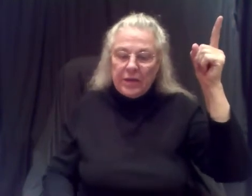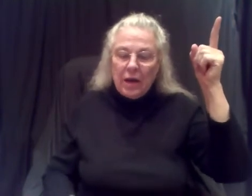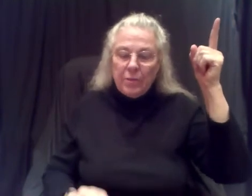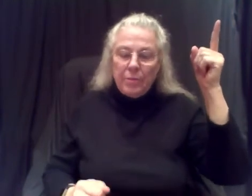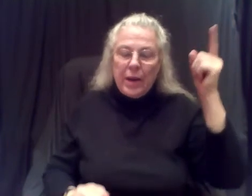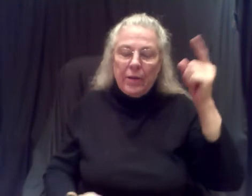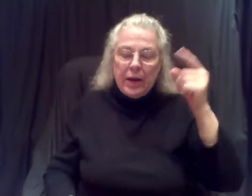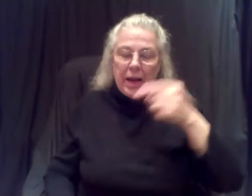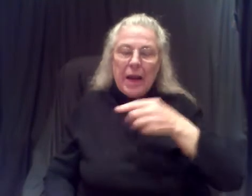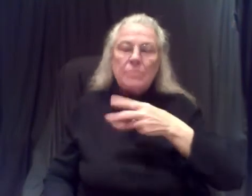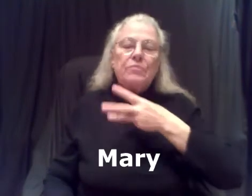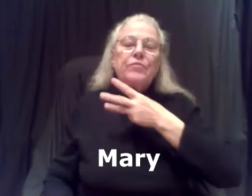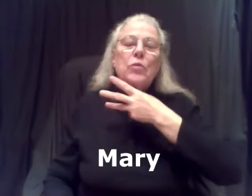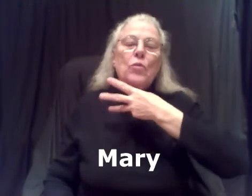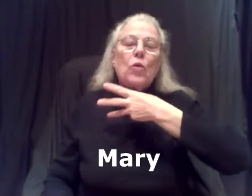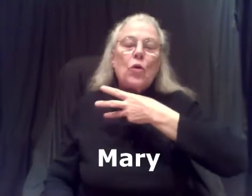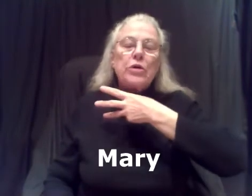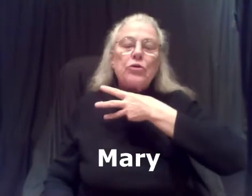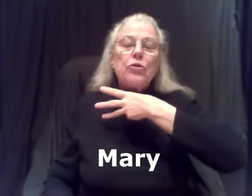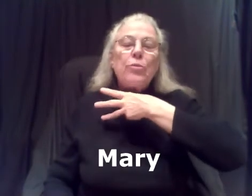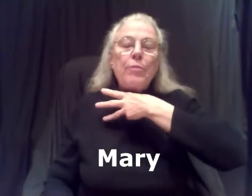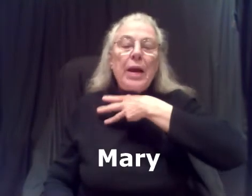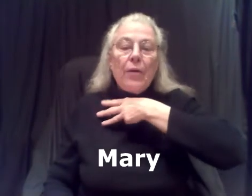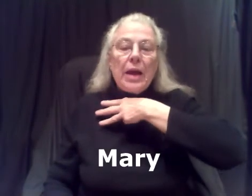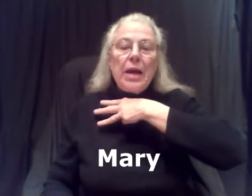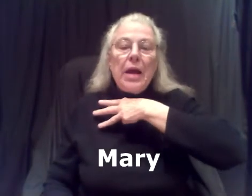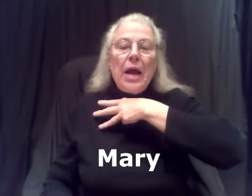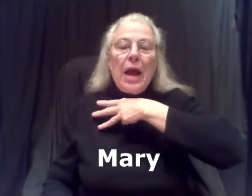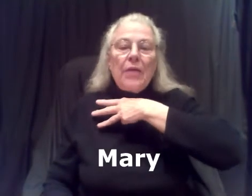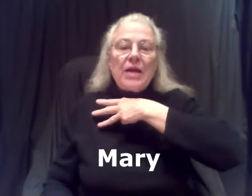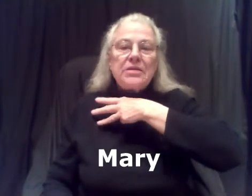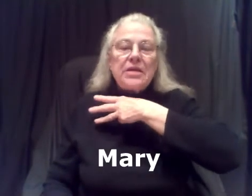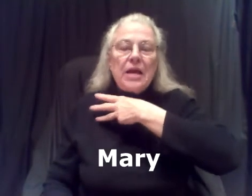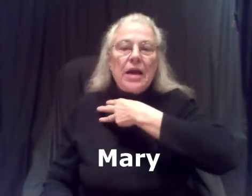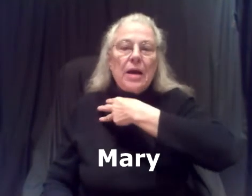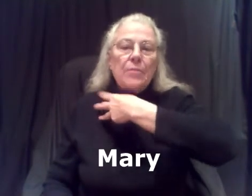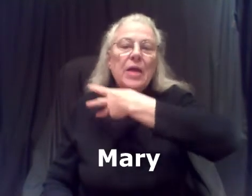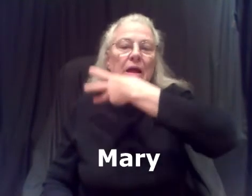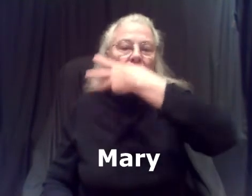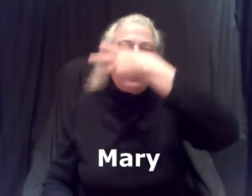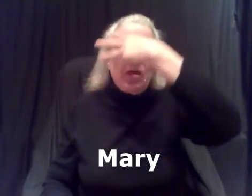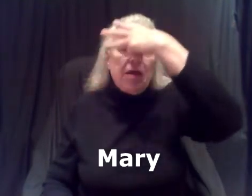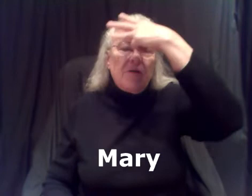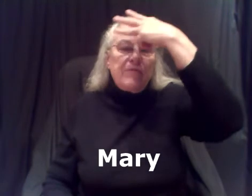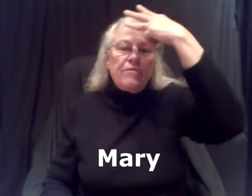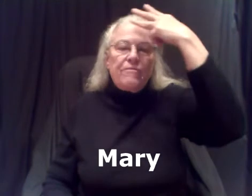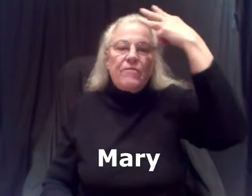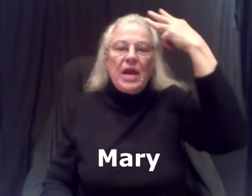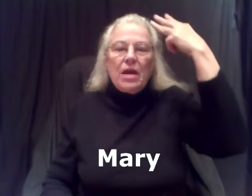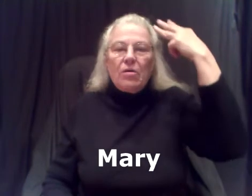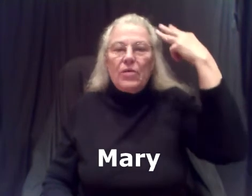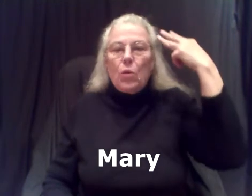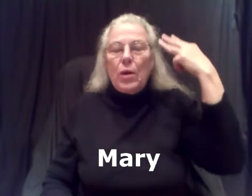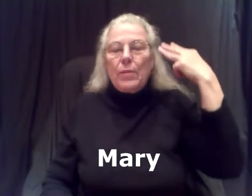Young Mary, and we're going to do Mary, and that's the M. Think of the veil that women